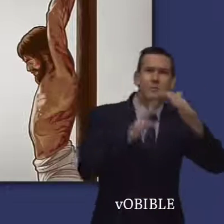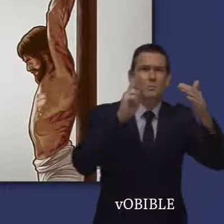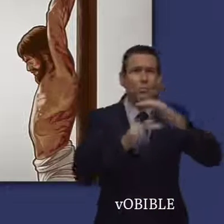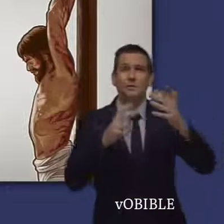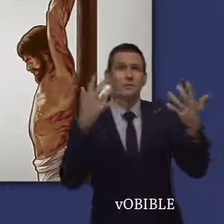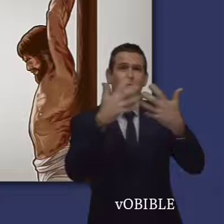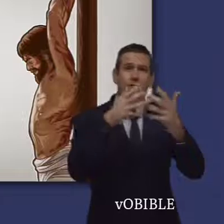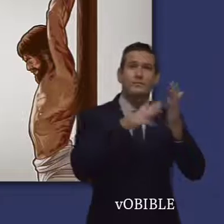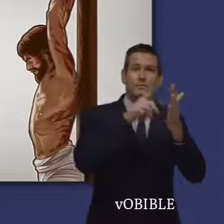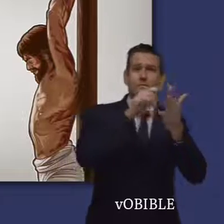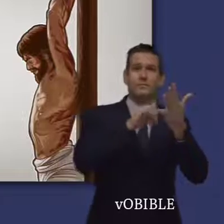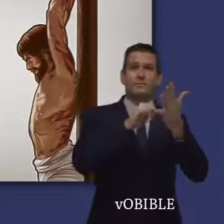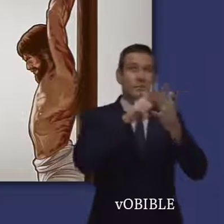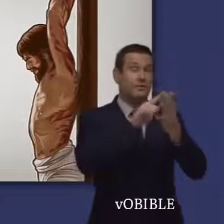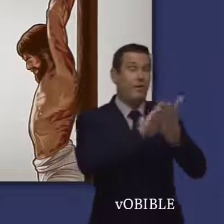prophecies about the Messiah.